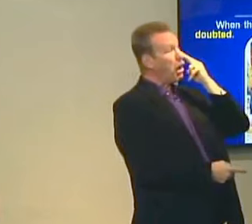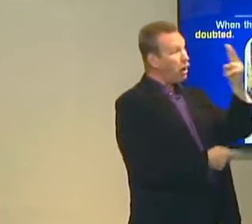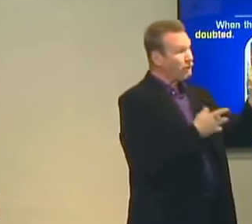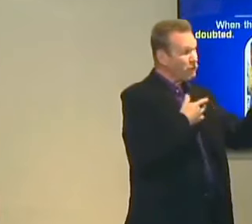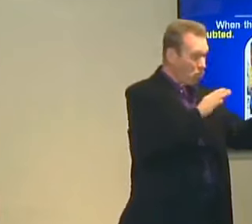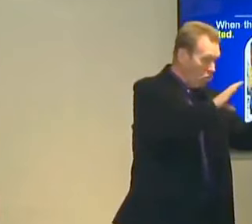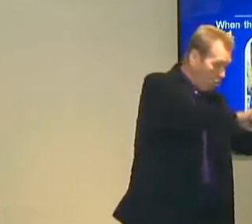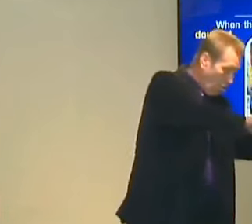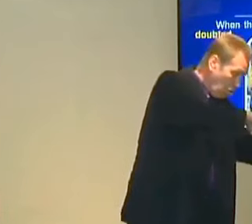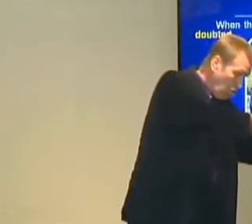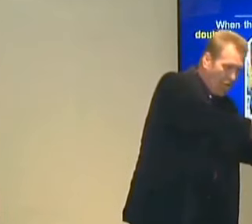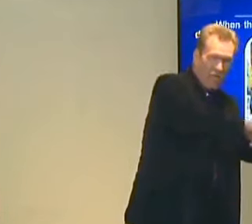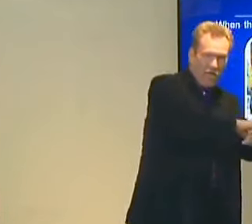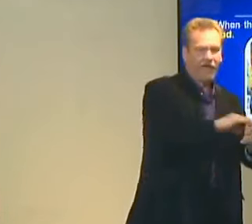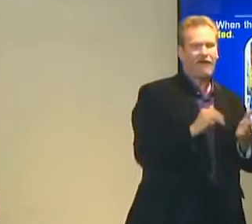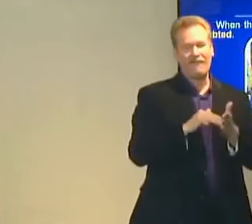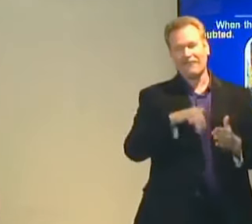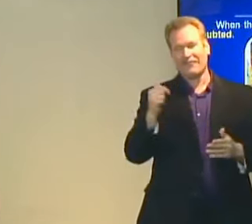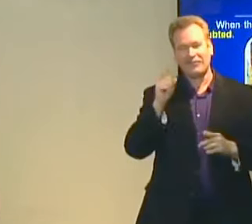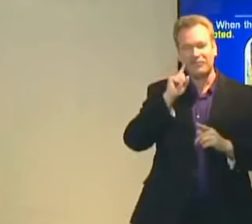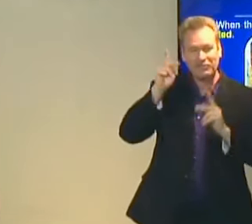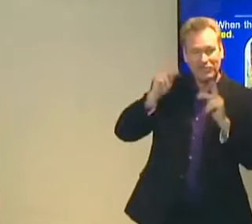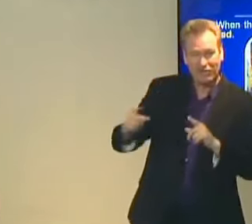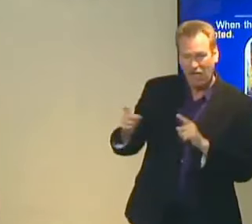Than those who have seen me. And who have believed me.